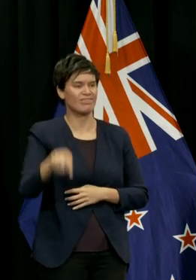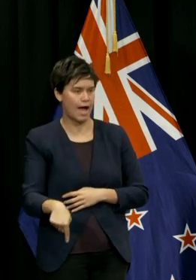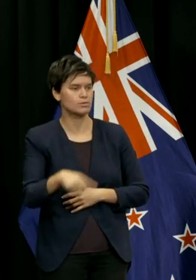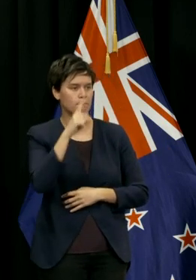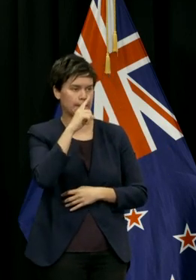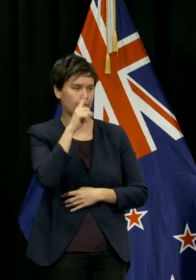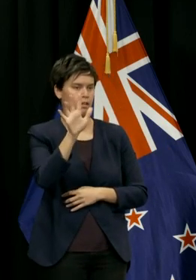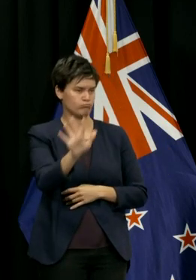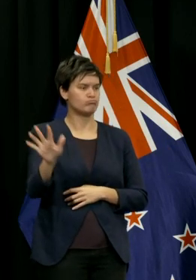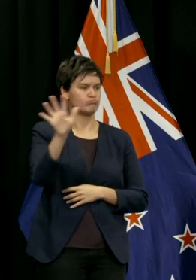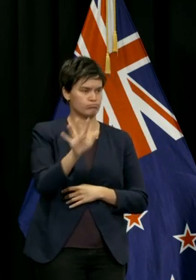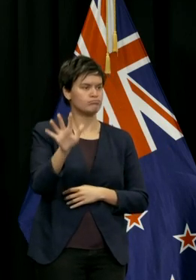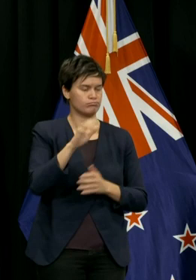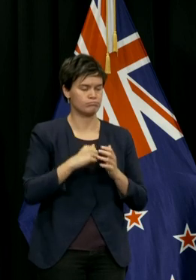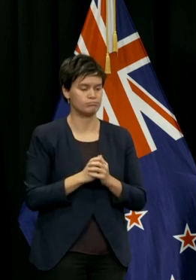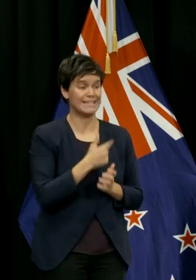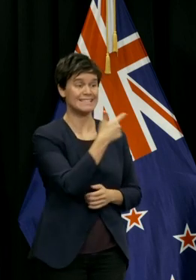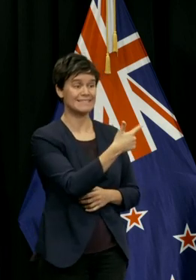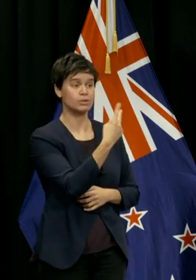244,887 workers.